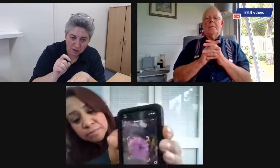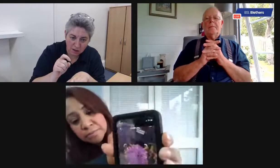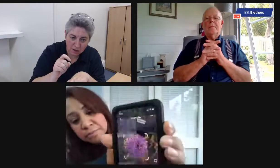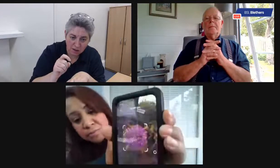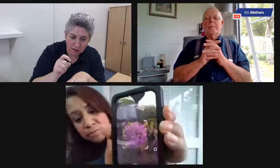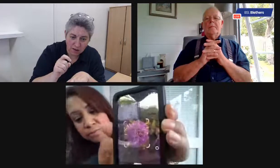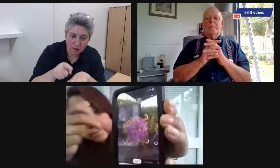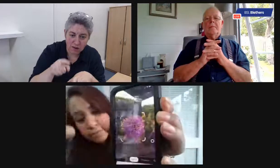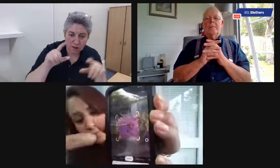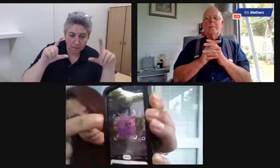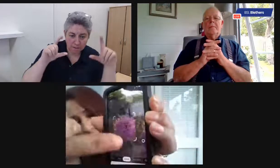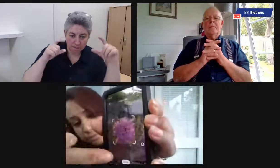and then